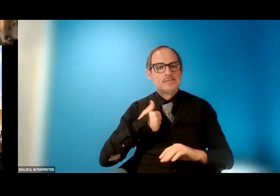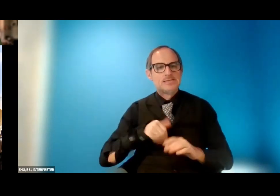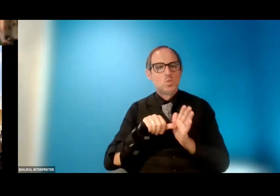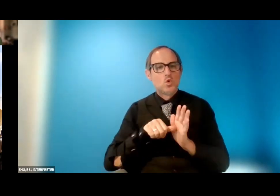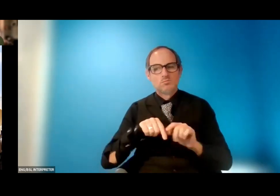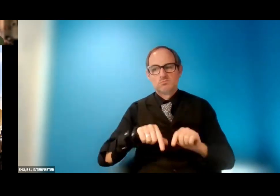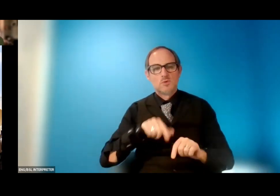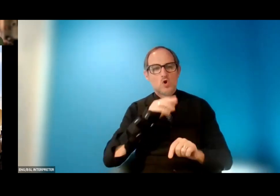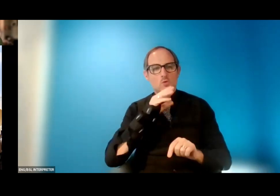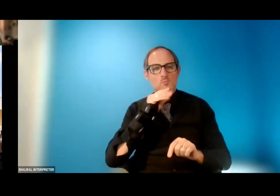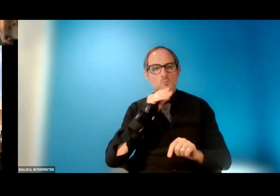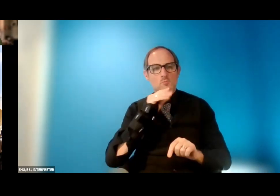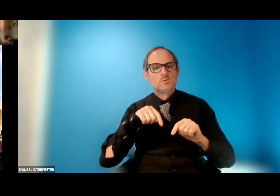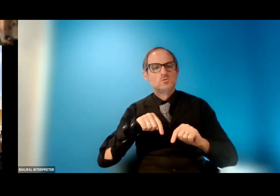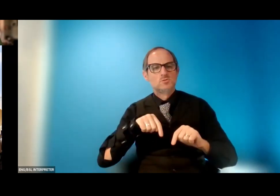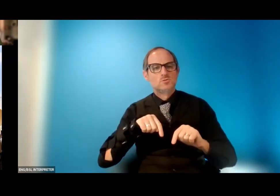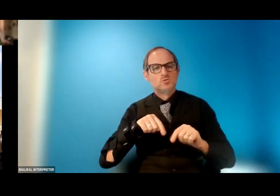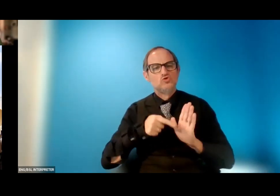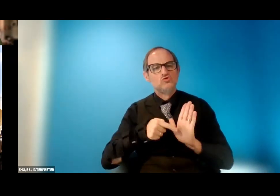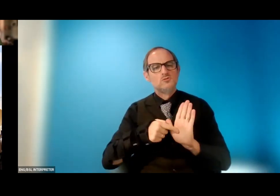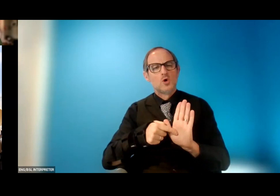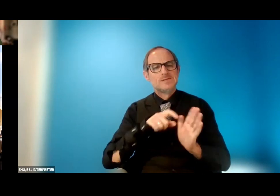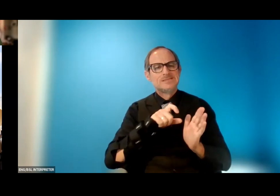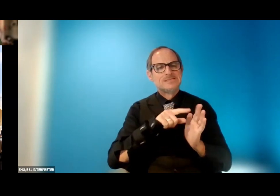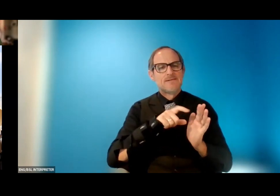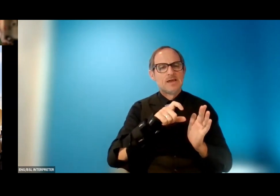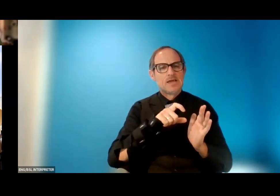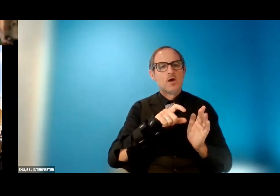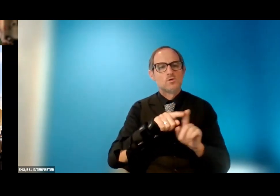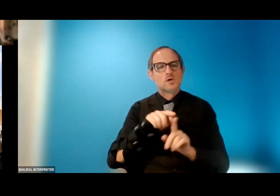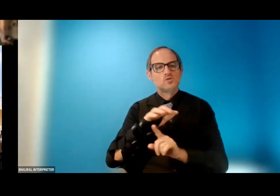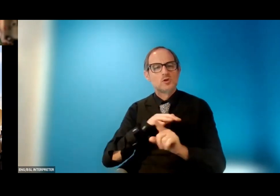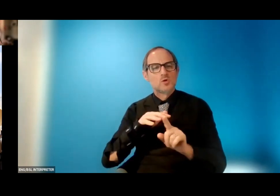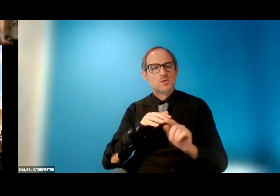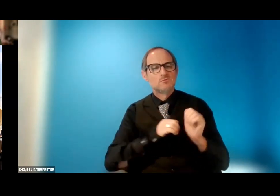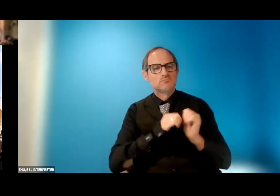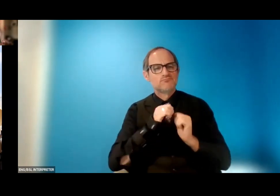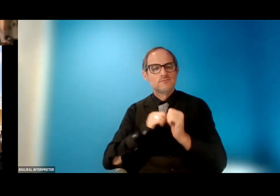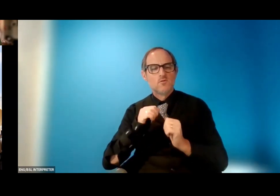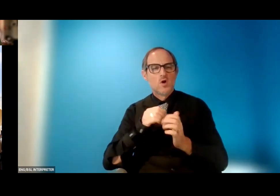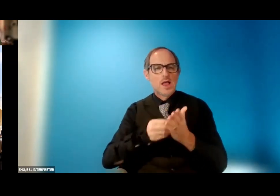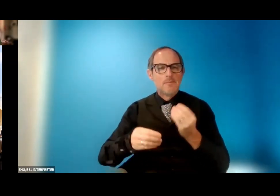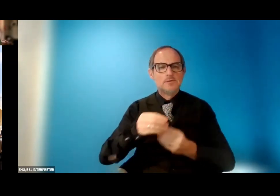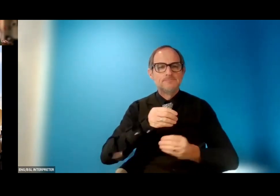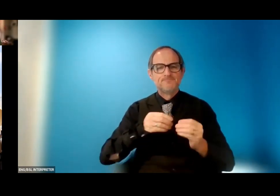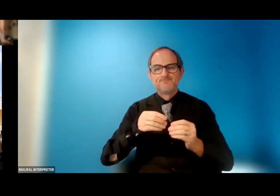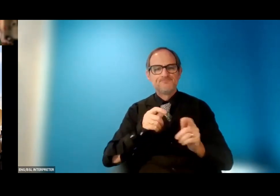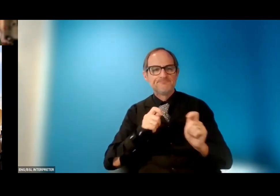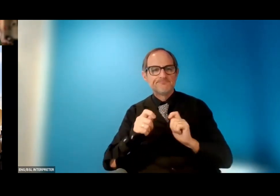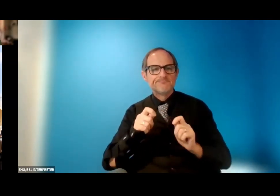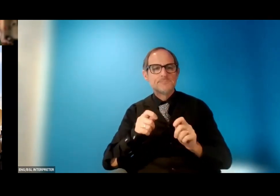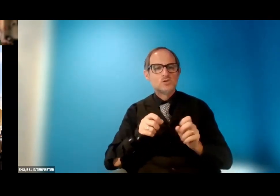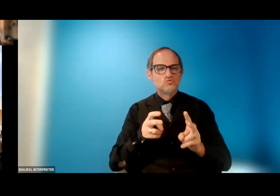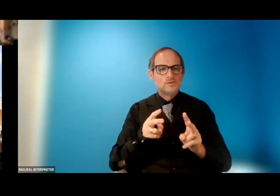here in the UK, working to demonstrate the civic and social infrastructure for the climate transition of our homes, streets and neighbourhoods to be